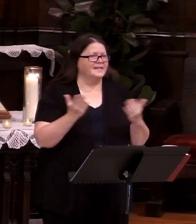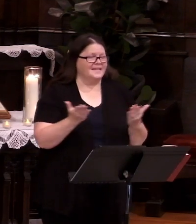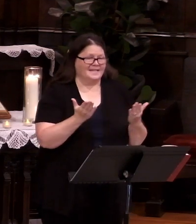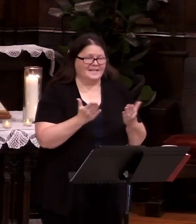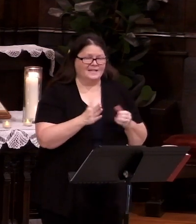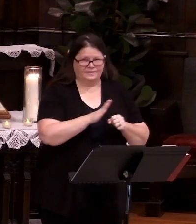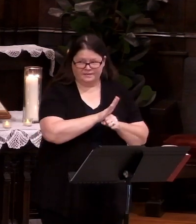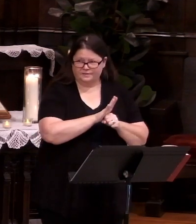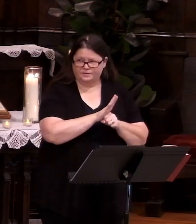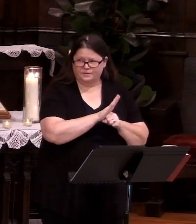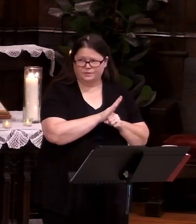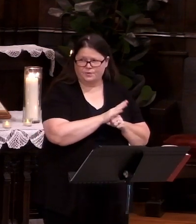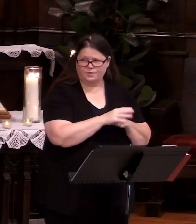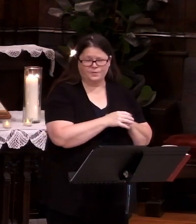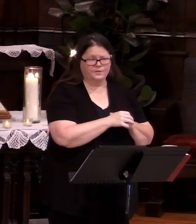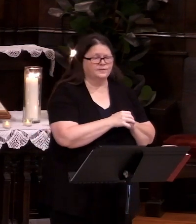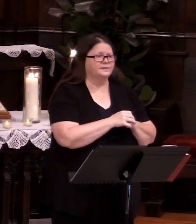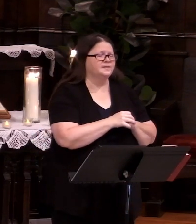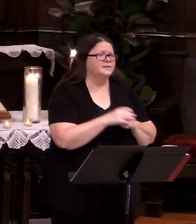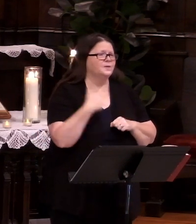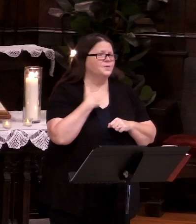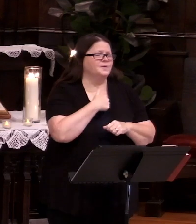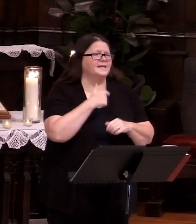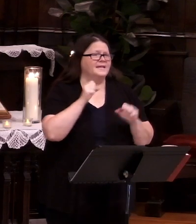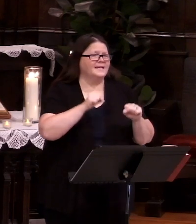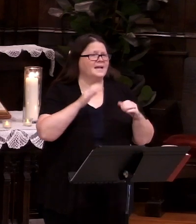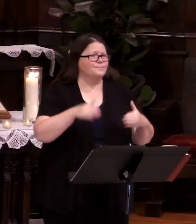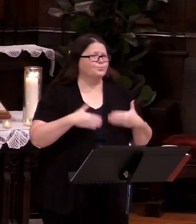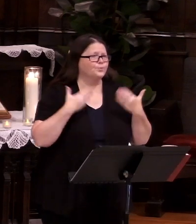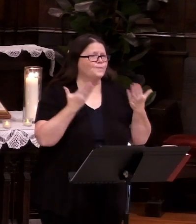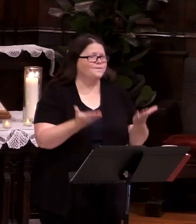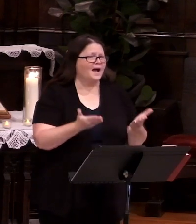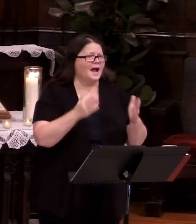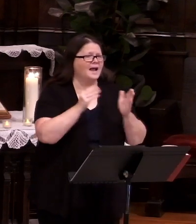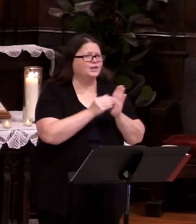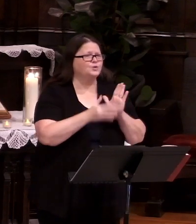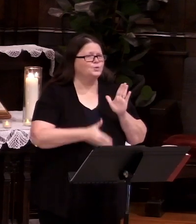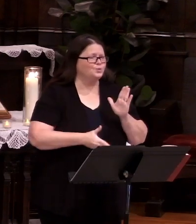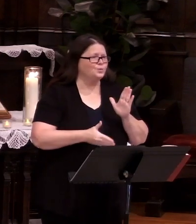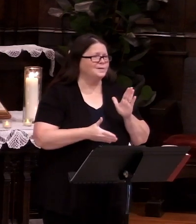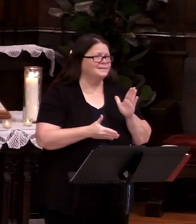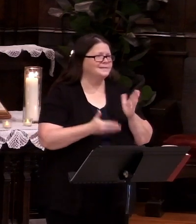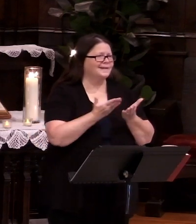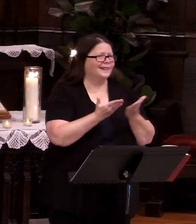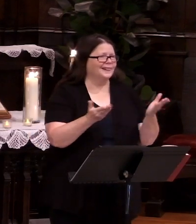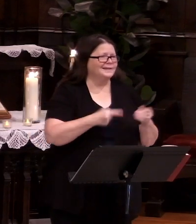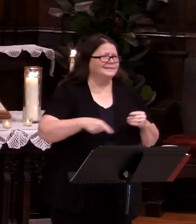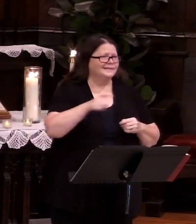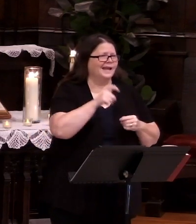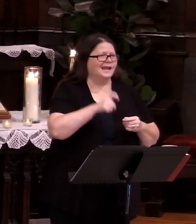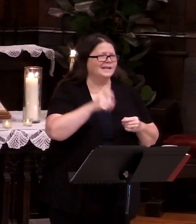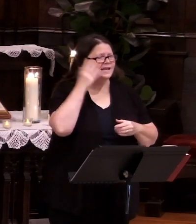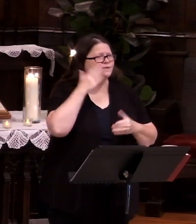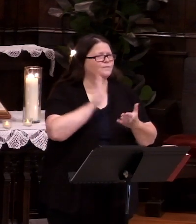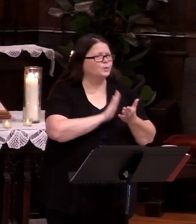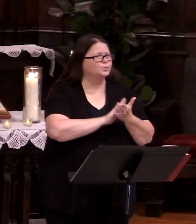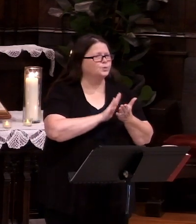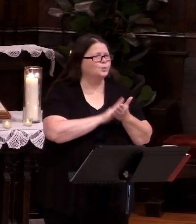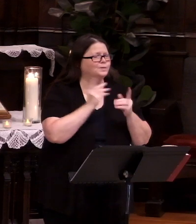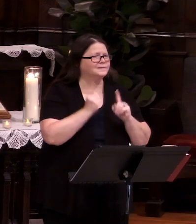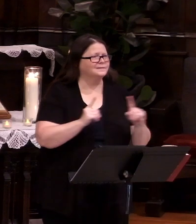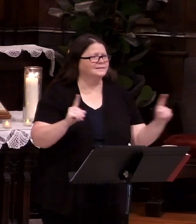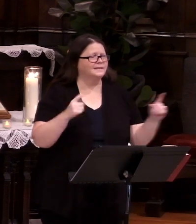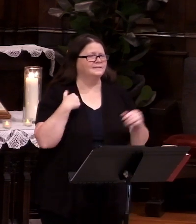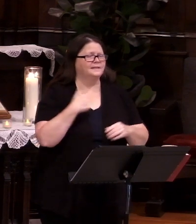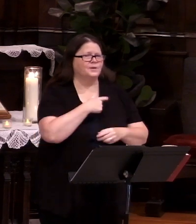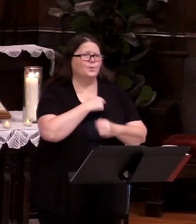by providing children with tools they need to succeed. To that end, we are